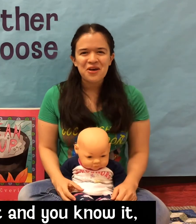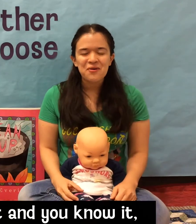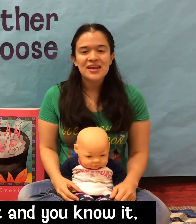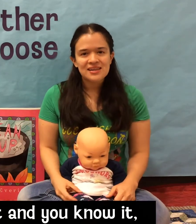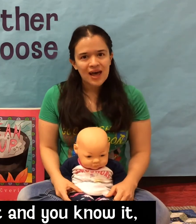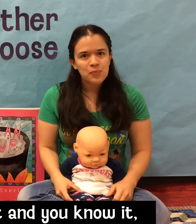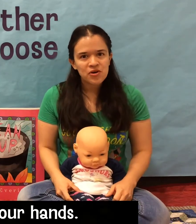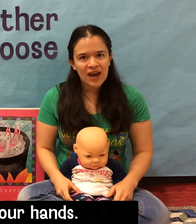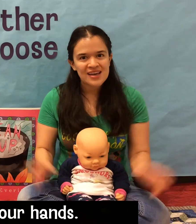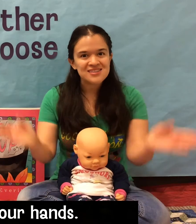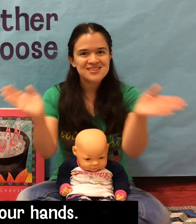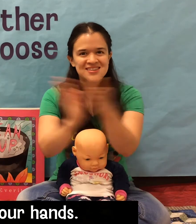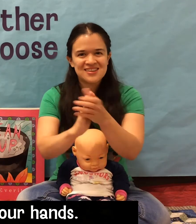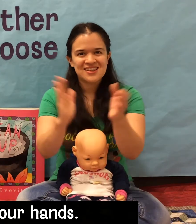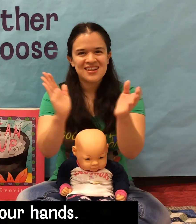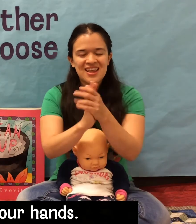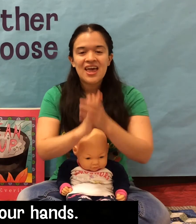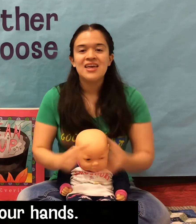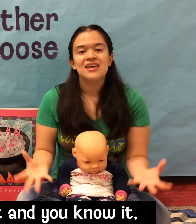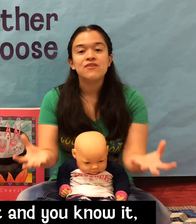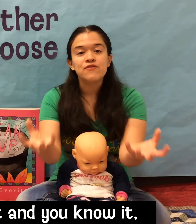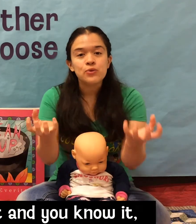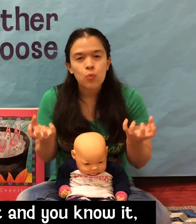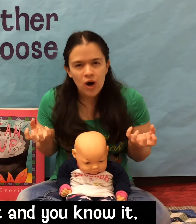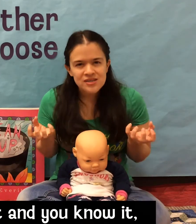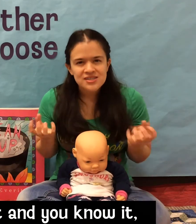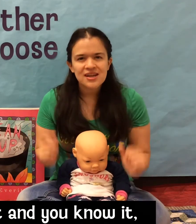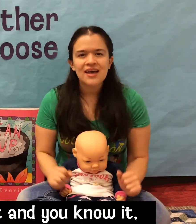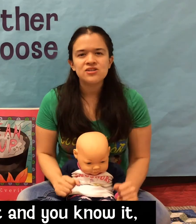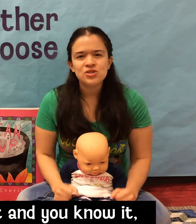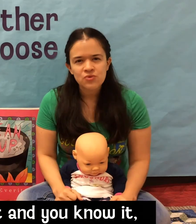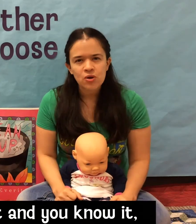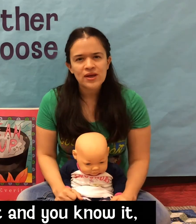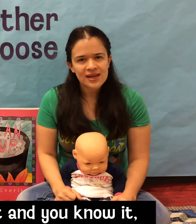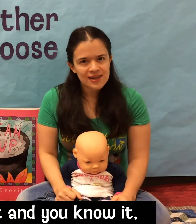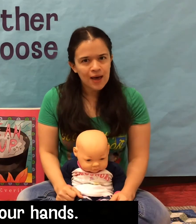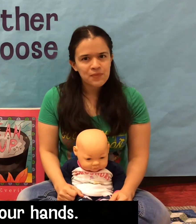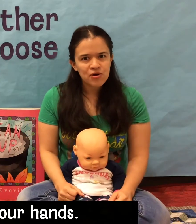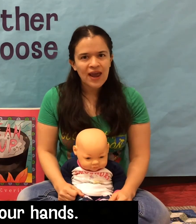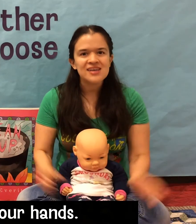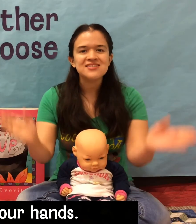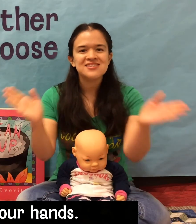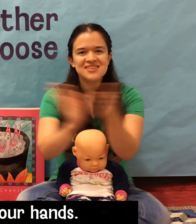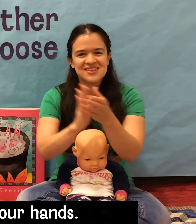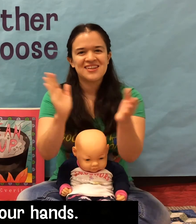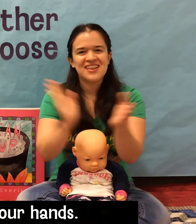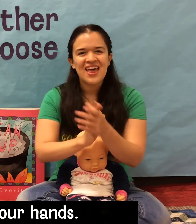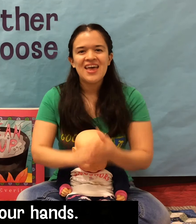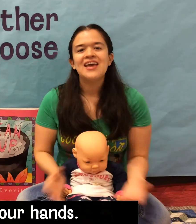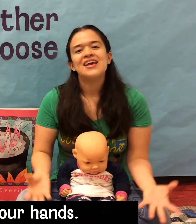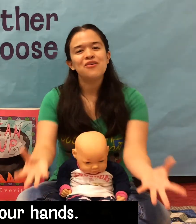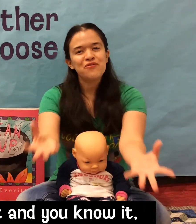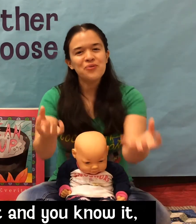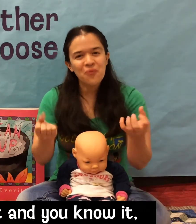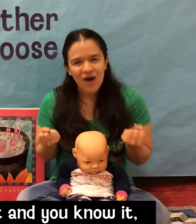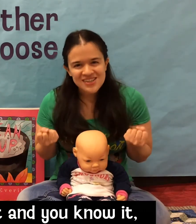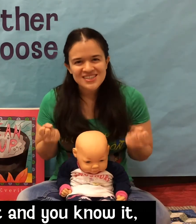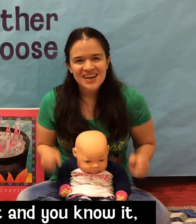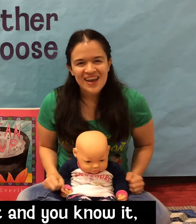it, clap your hands. If you want it and you know it, clap your hands. If you want it and